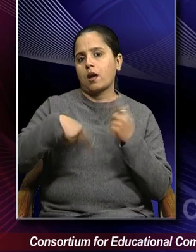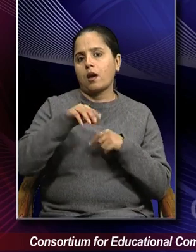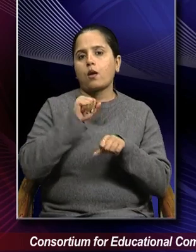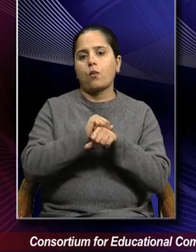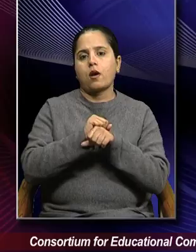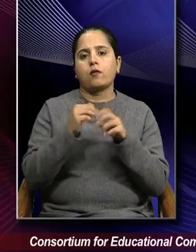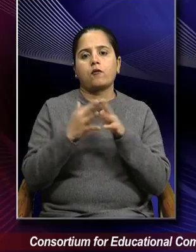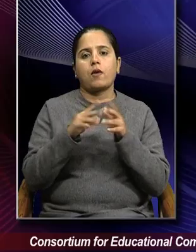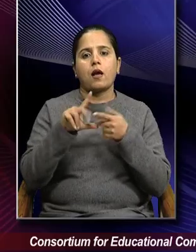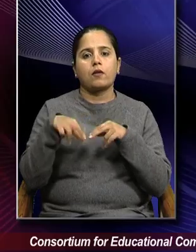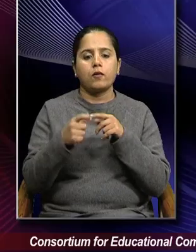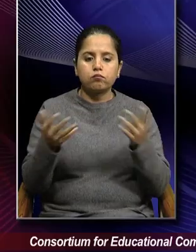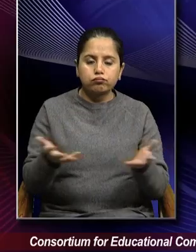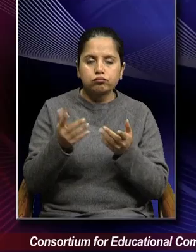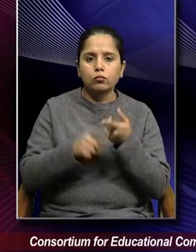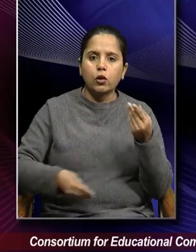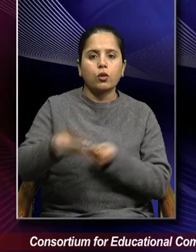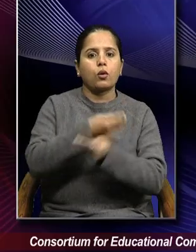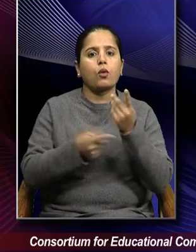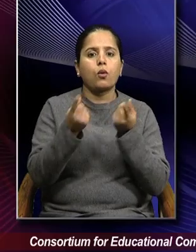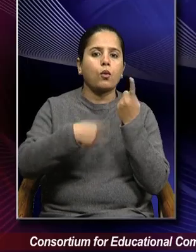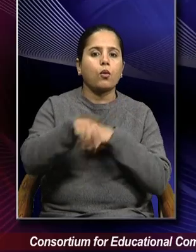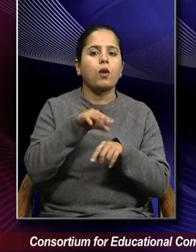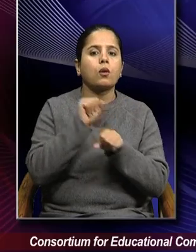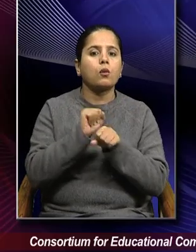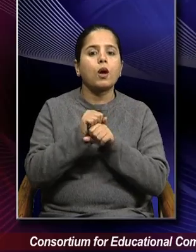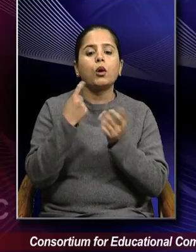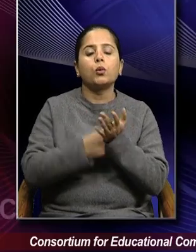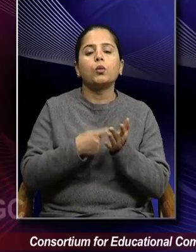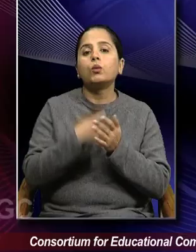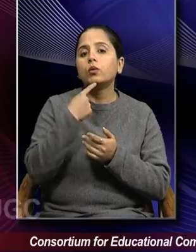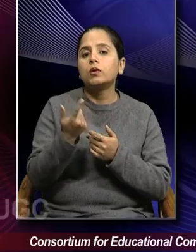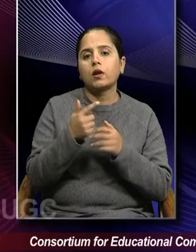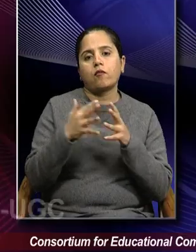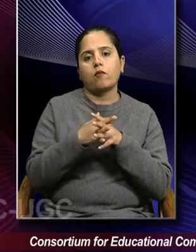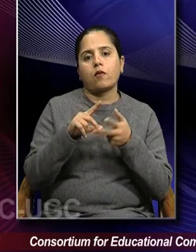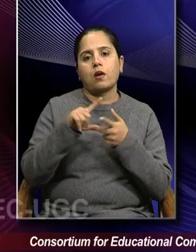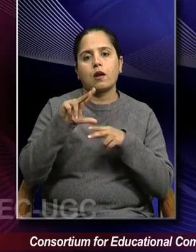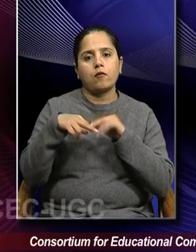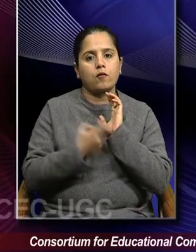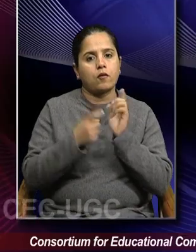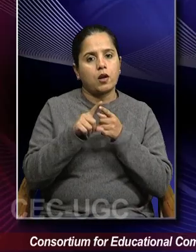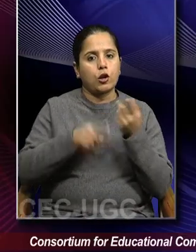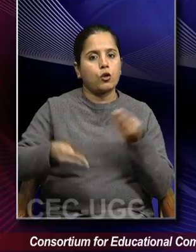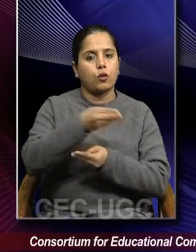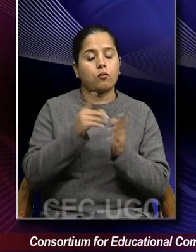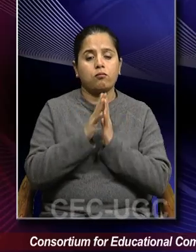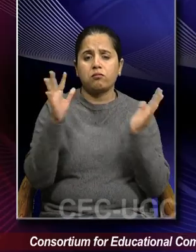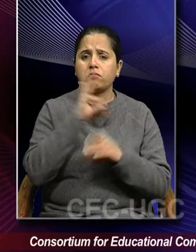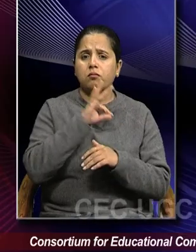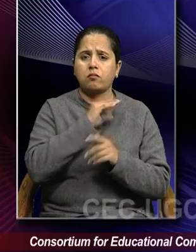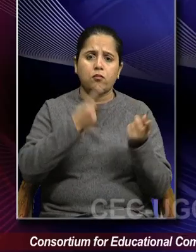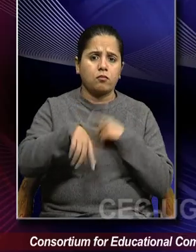welfare economy. Indian economy is actually working on the principles of welfare economy, where lot of benefits are